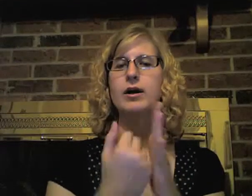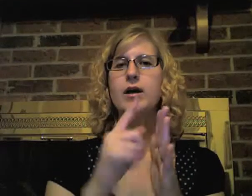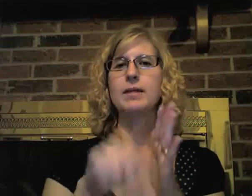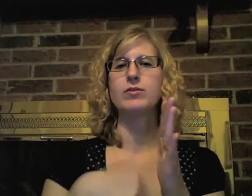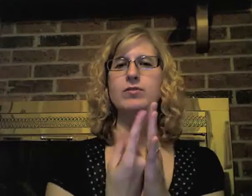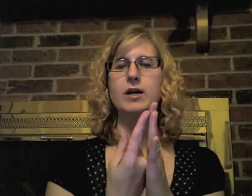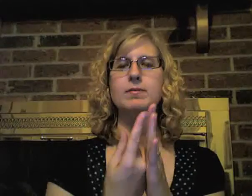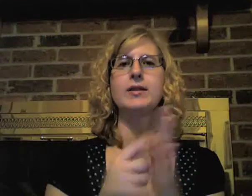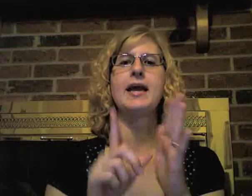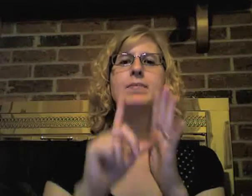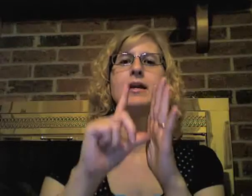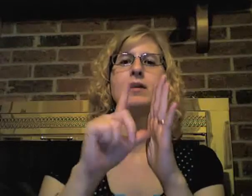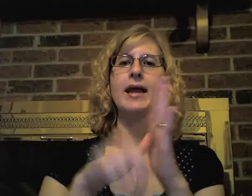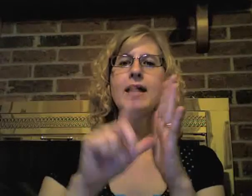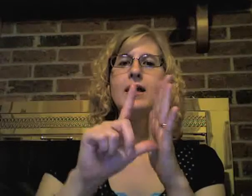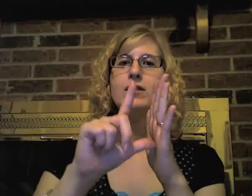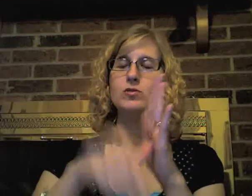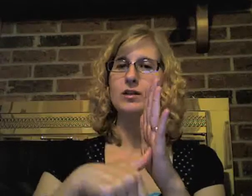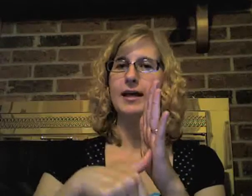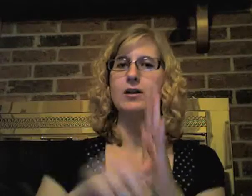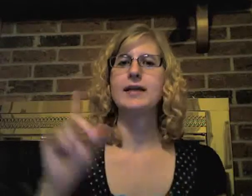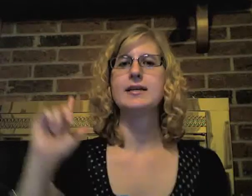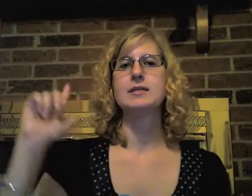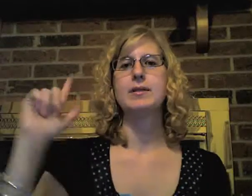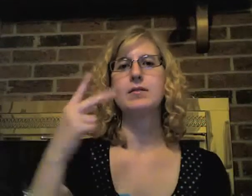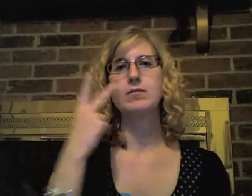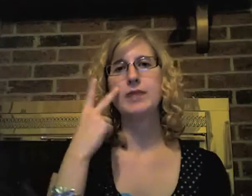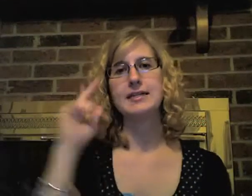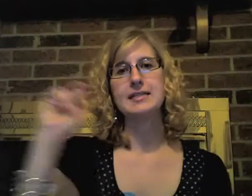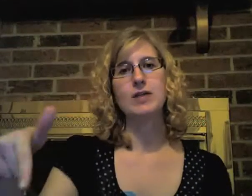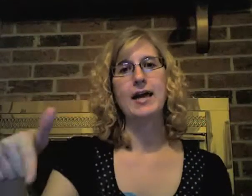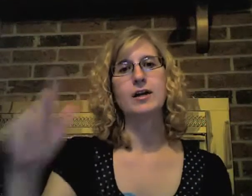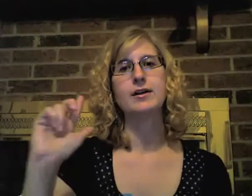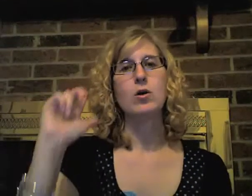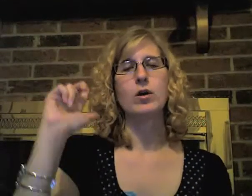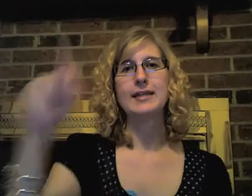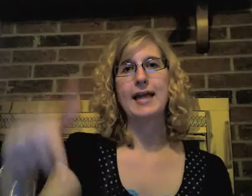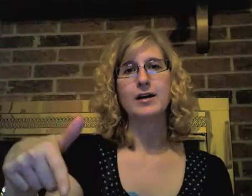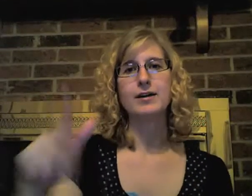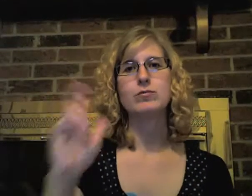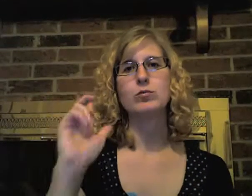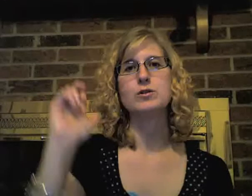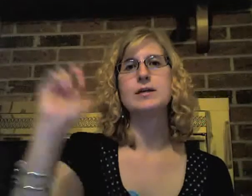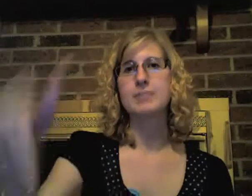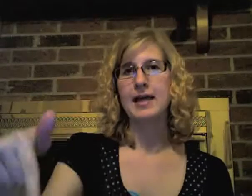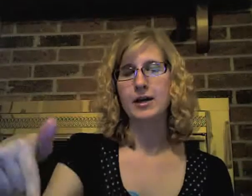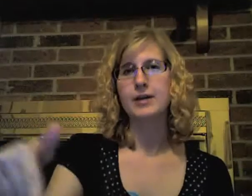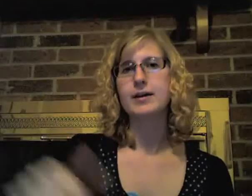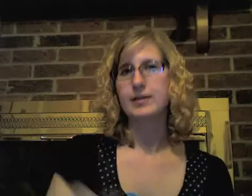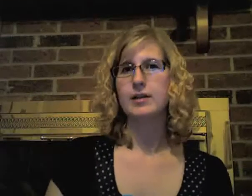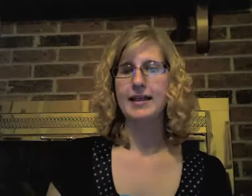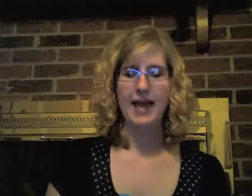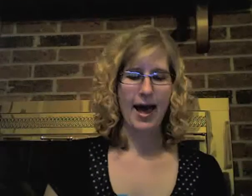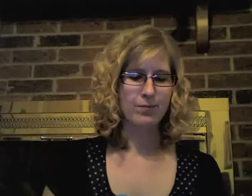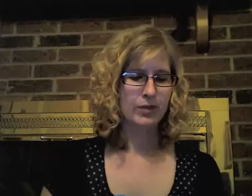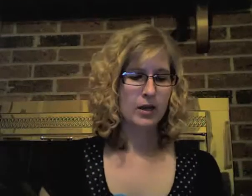anyway, they'll do the later like this, but like see you later, or later, we'll do something later, like that. So that brings us right